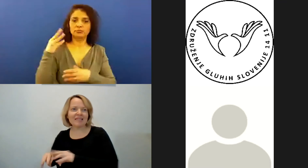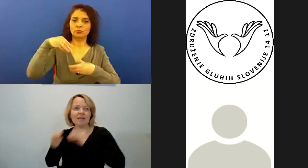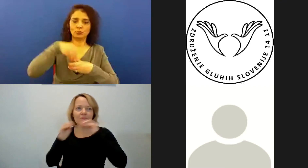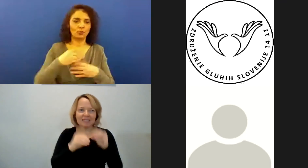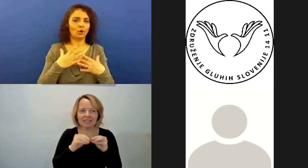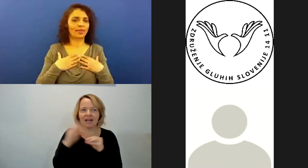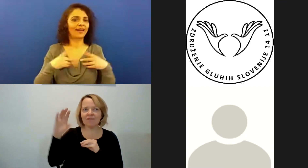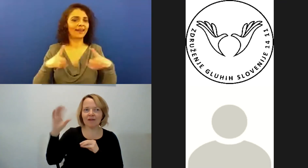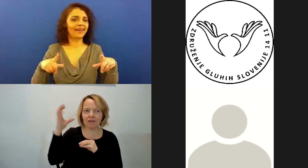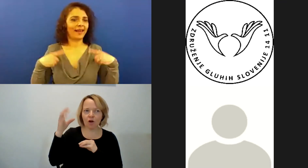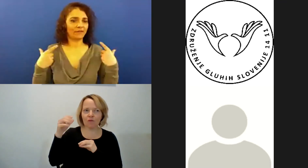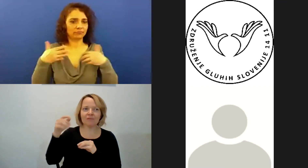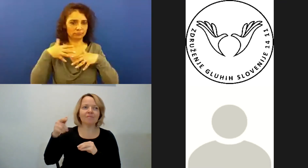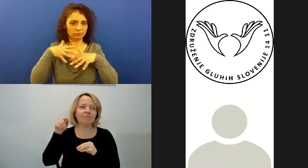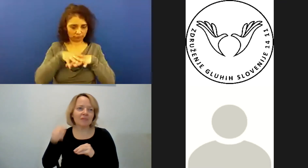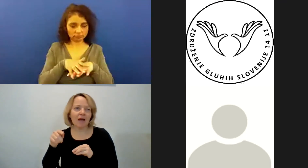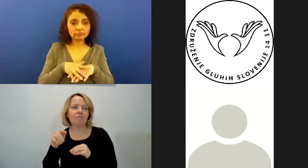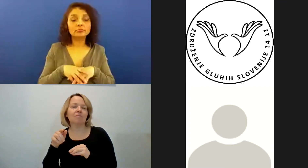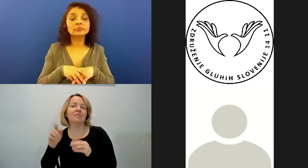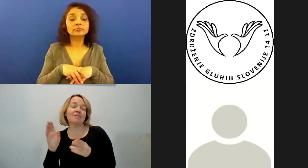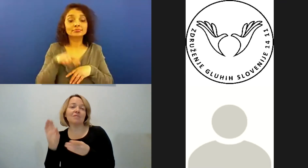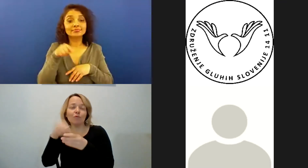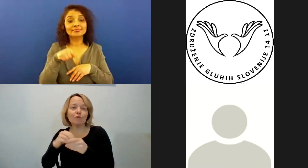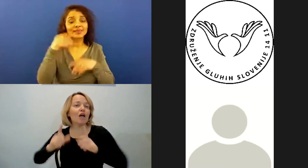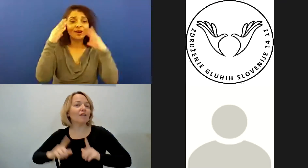So we decided to move to Eindhoven.